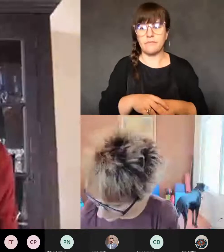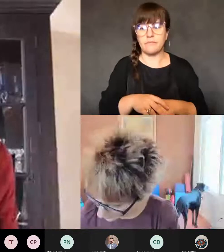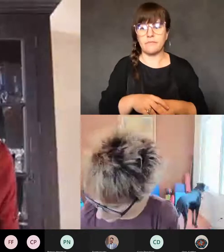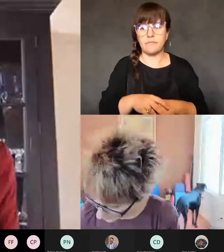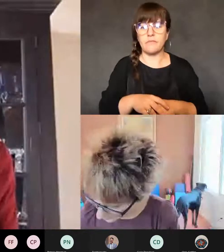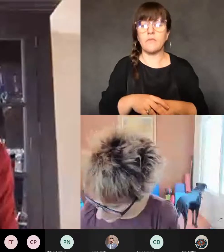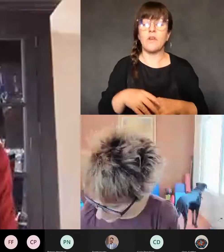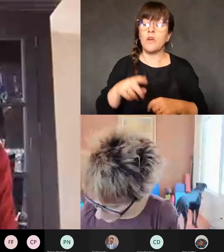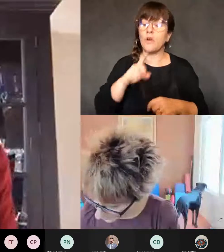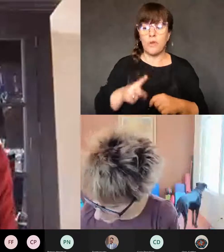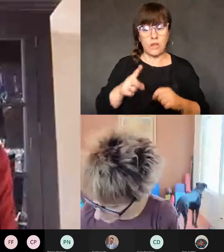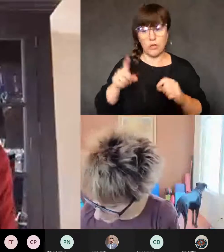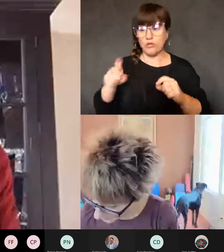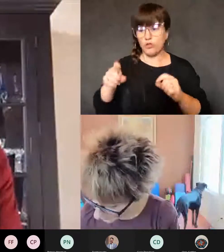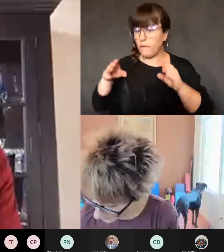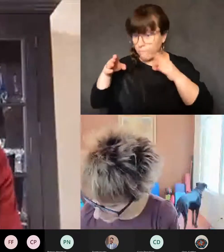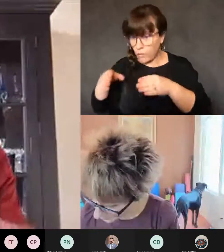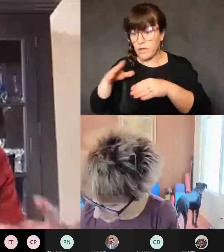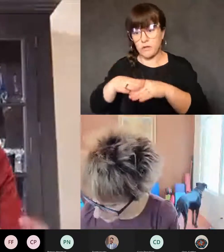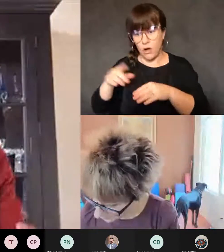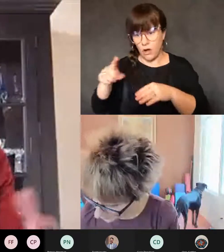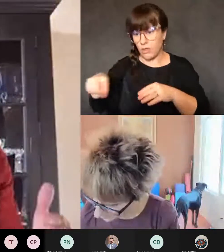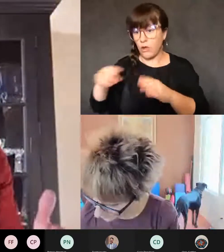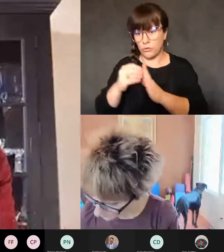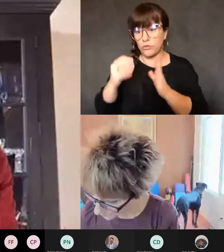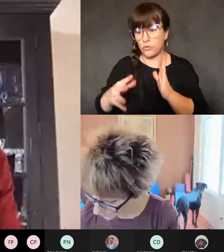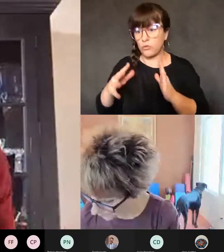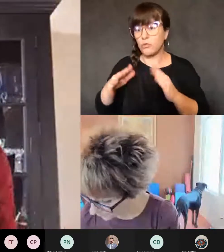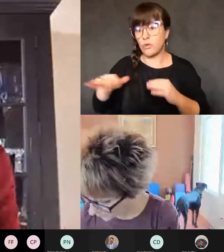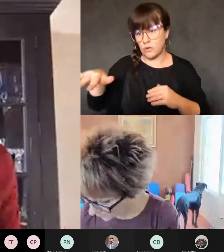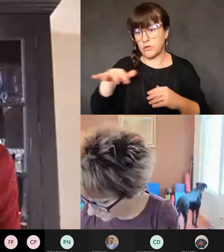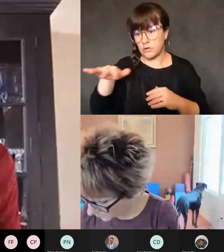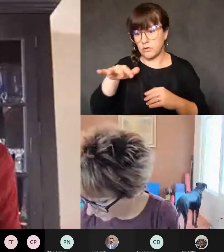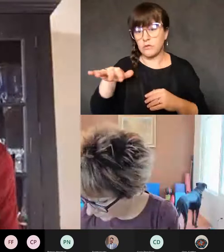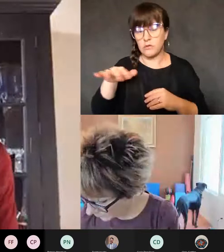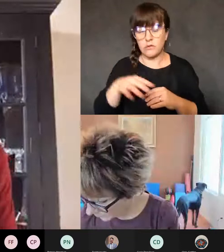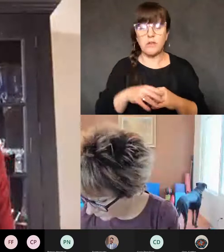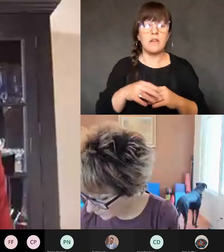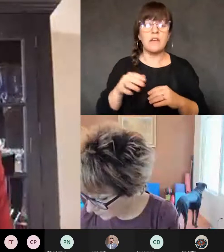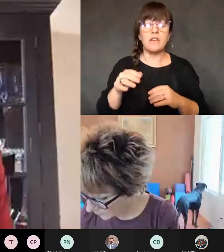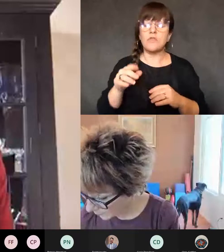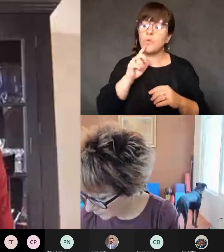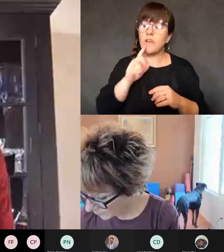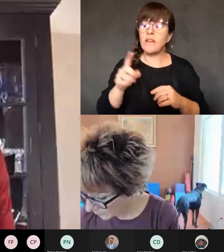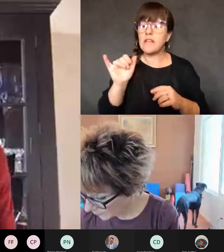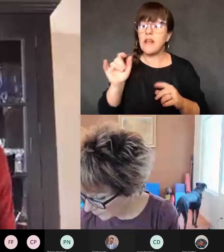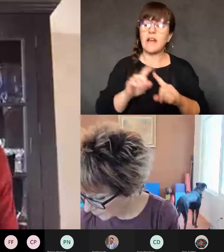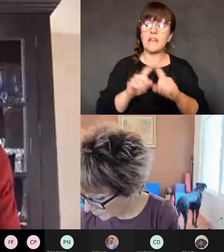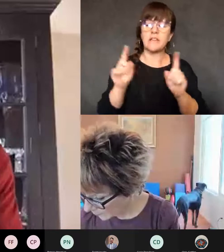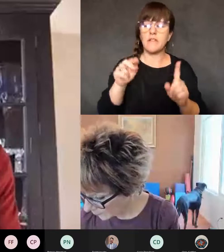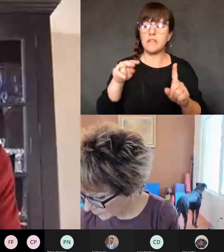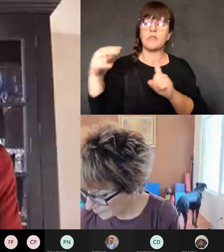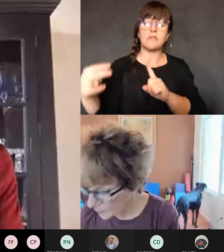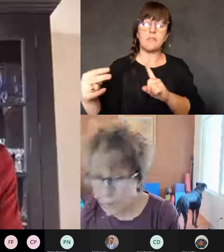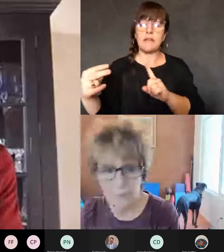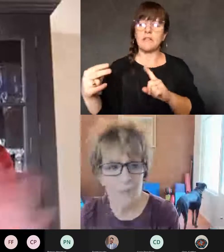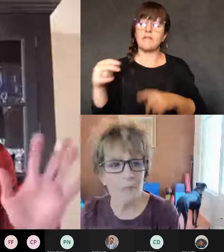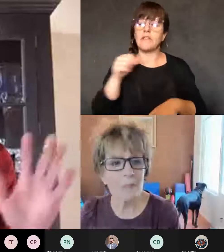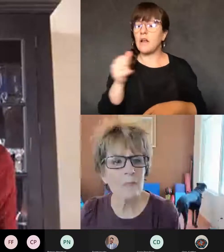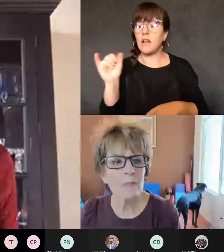of what we're doing. And so it's more like a difference in perspective instead of just